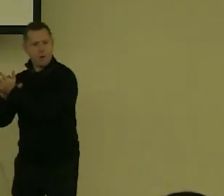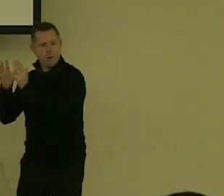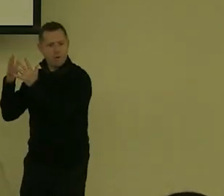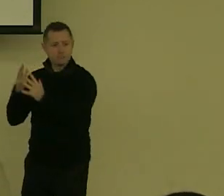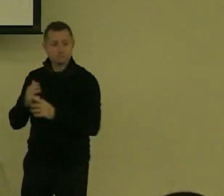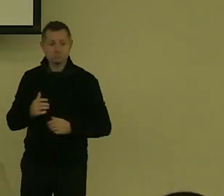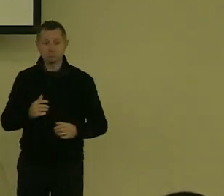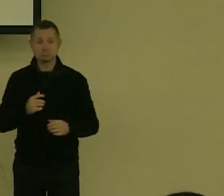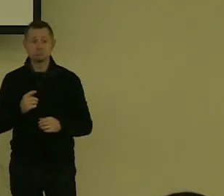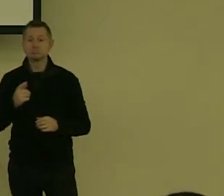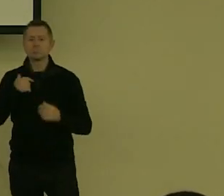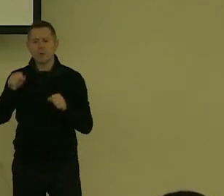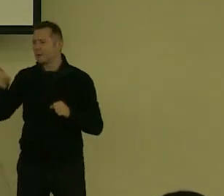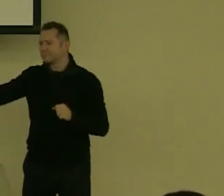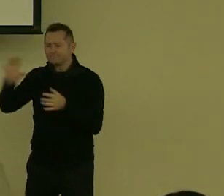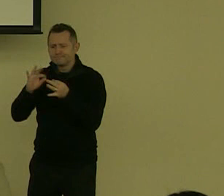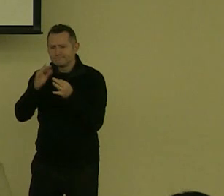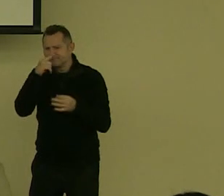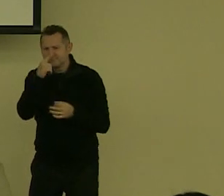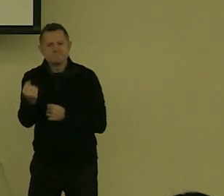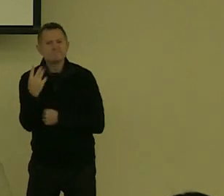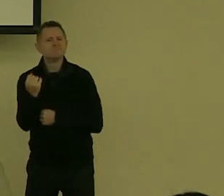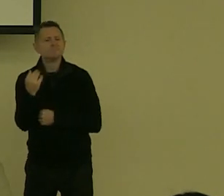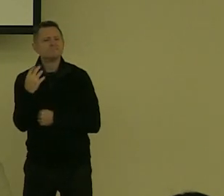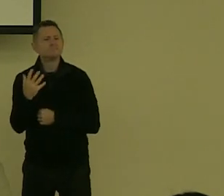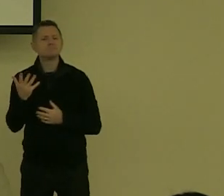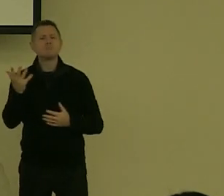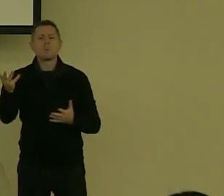your work specifically or working in comic studies?